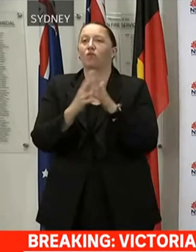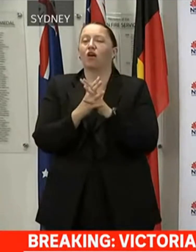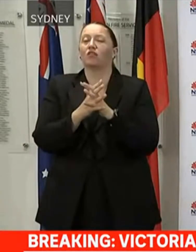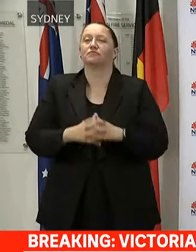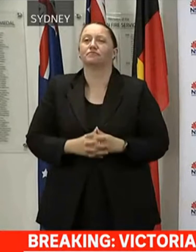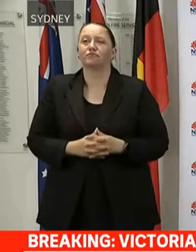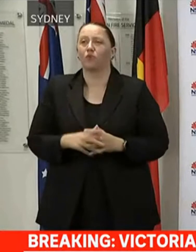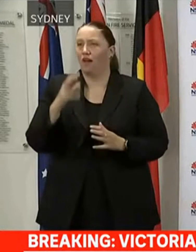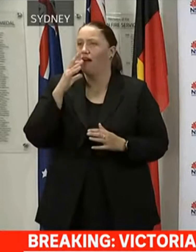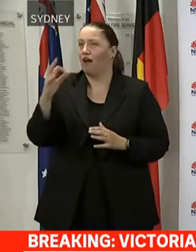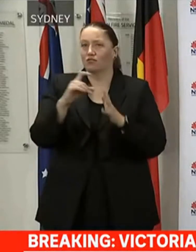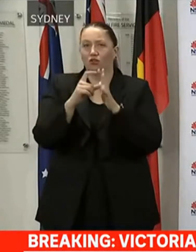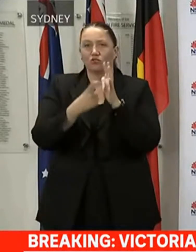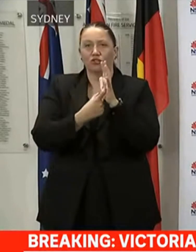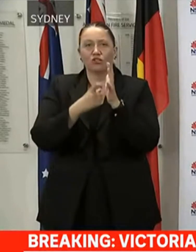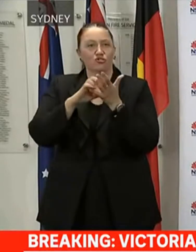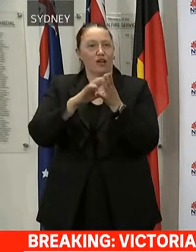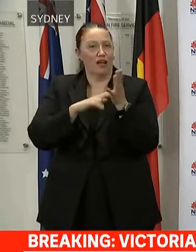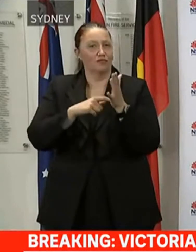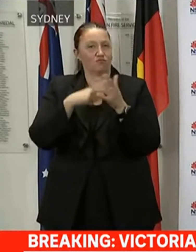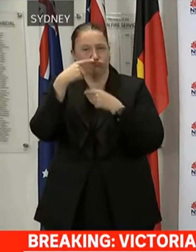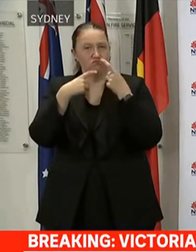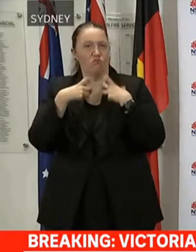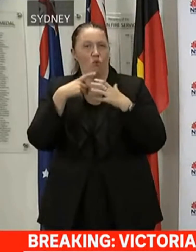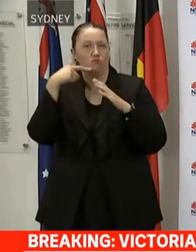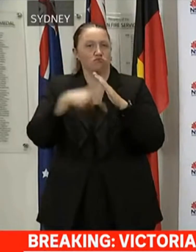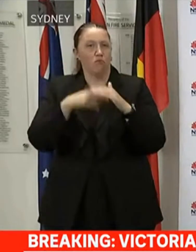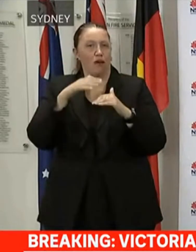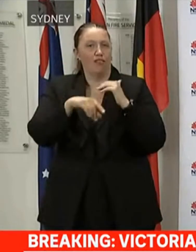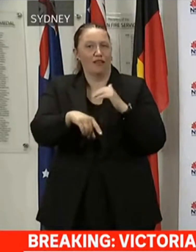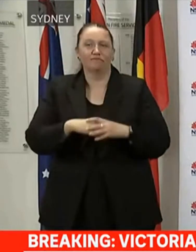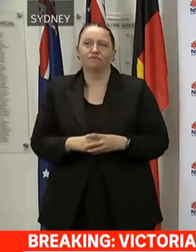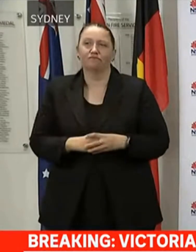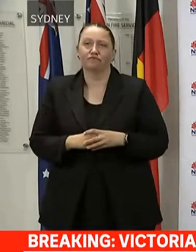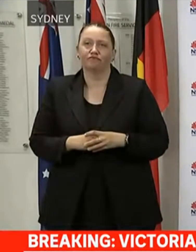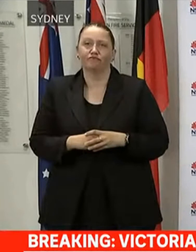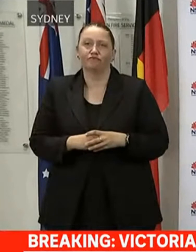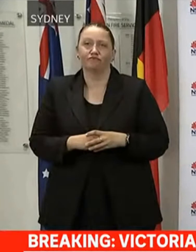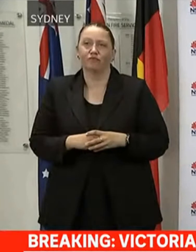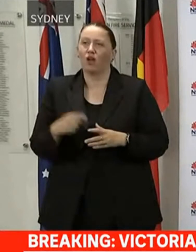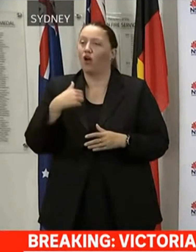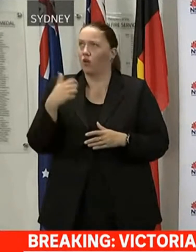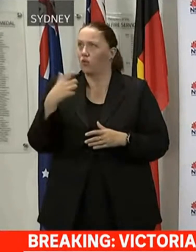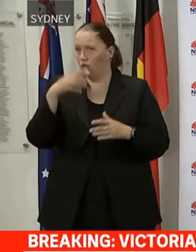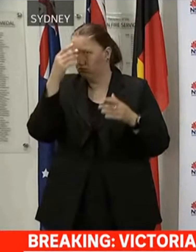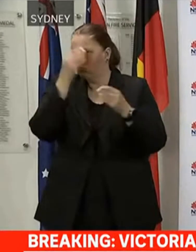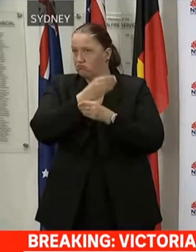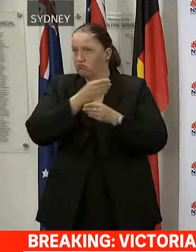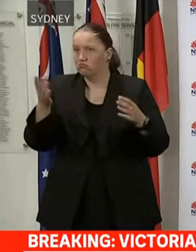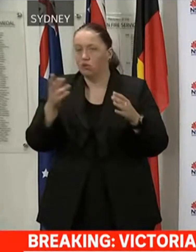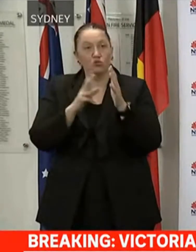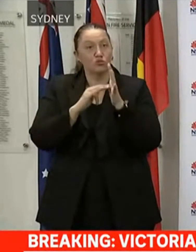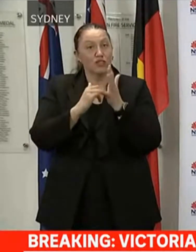further detail on that. Can I please stress to the community that New South Wales remains in a state of high